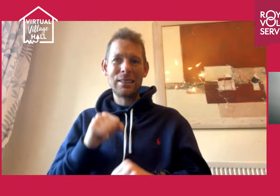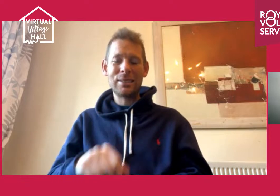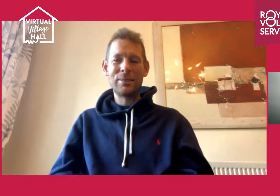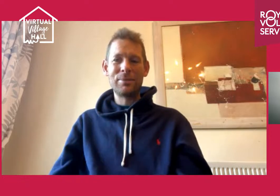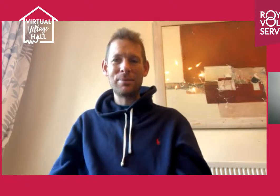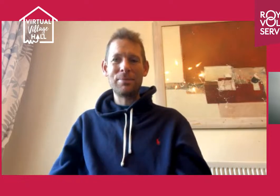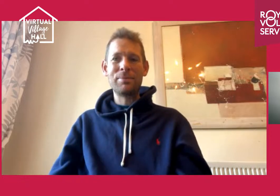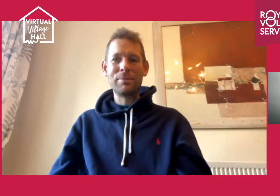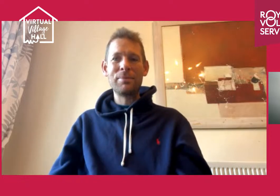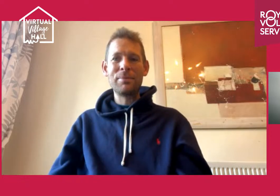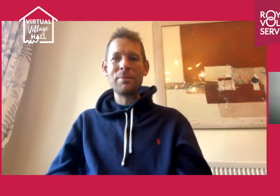And hen.